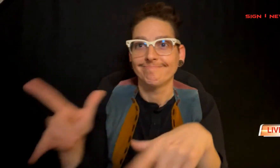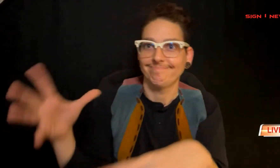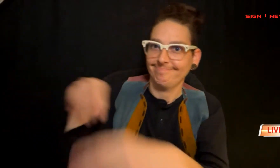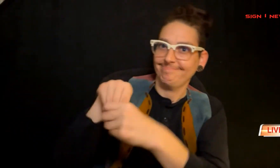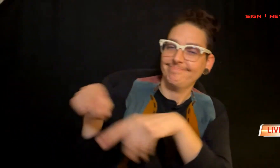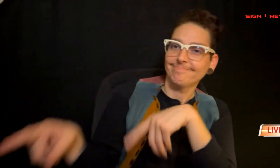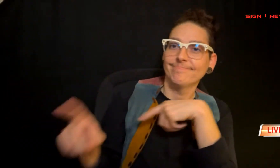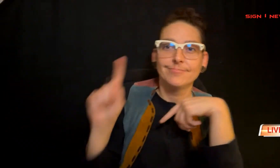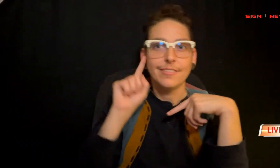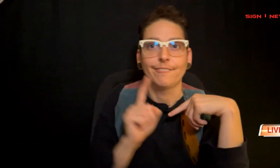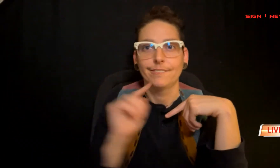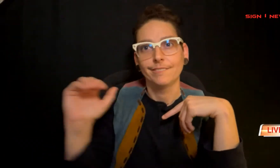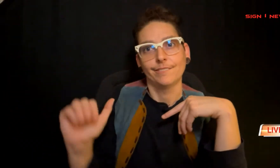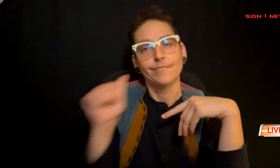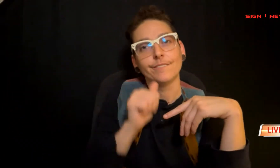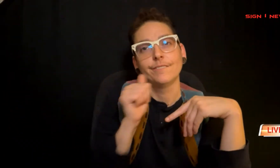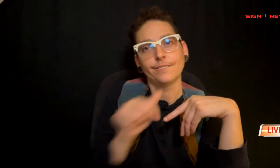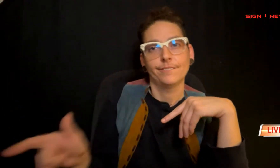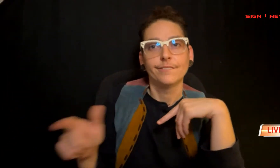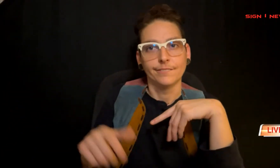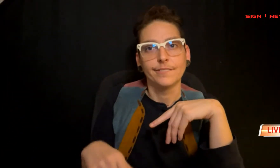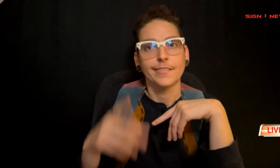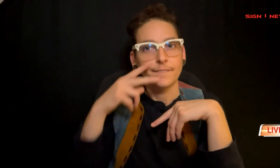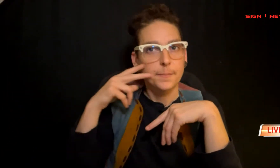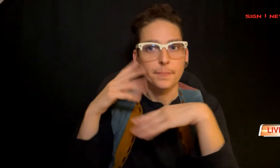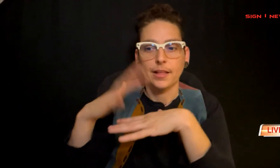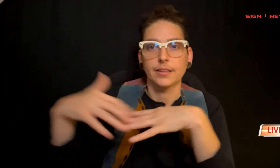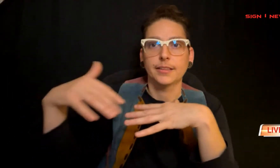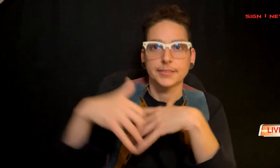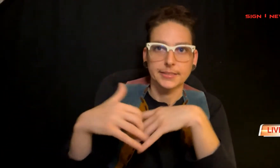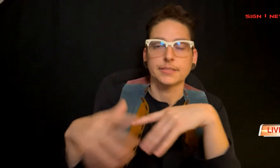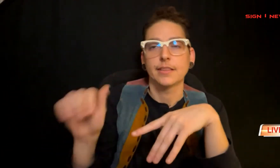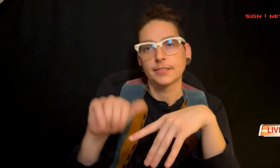What did you think about Kong versus Godzilla and the little girl?